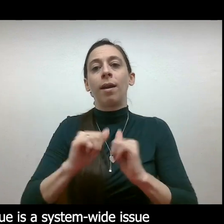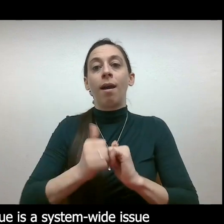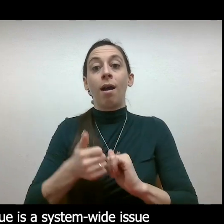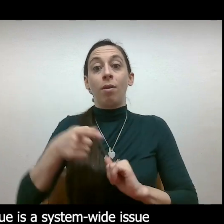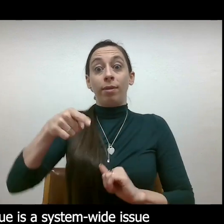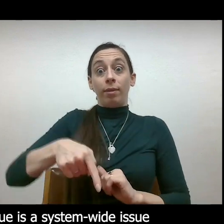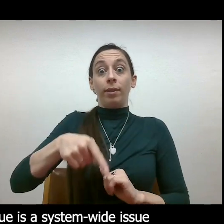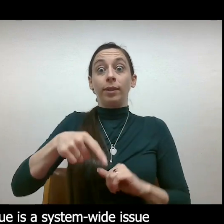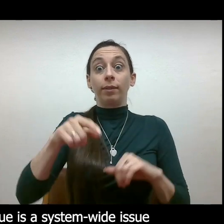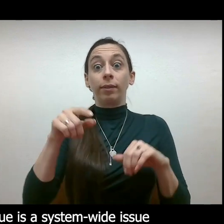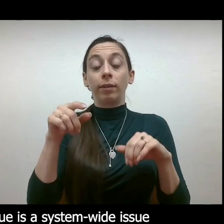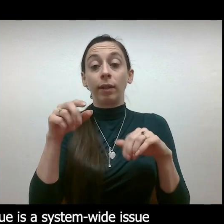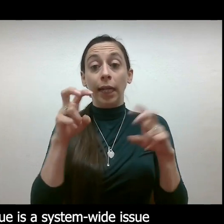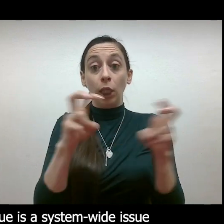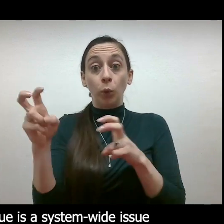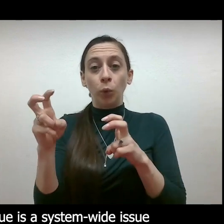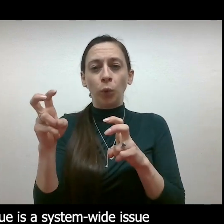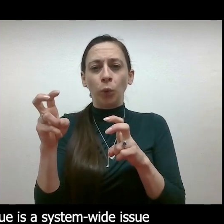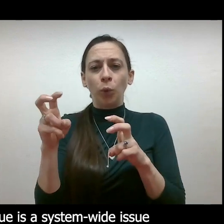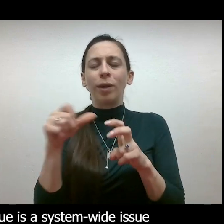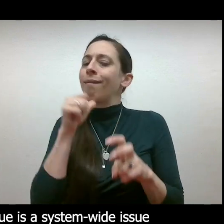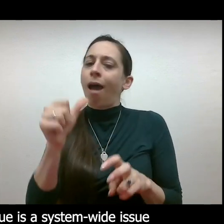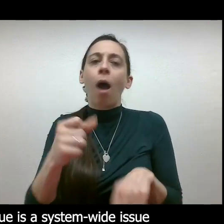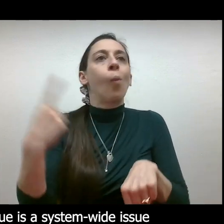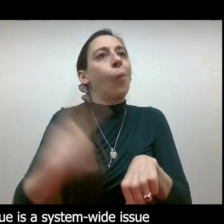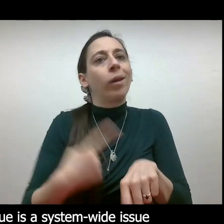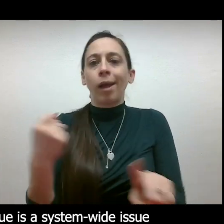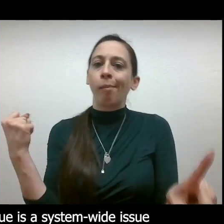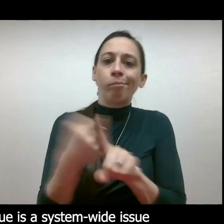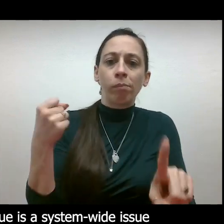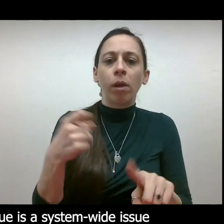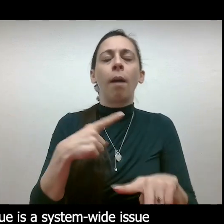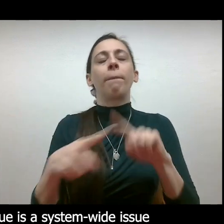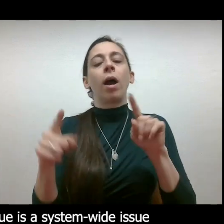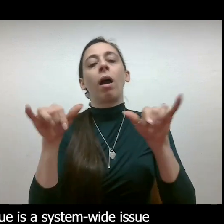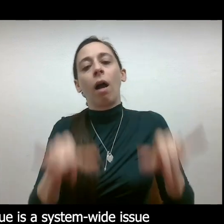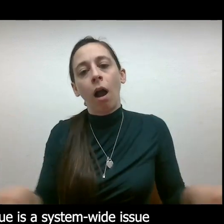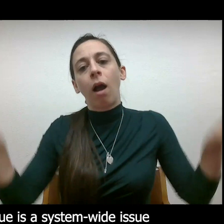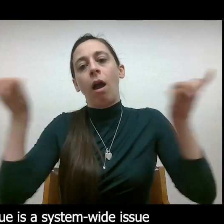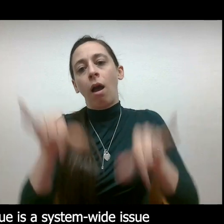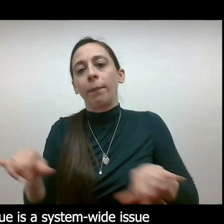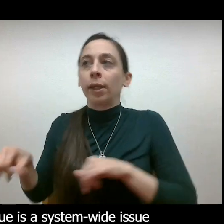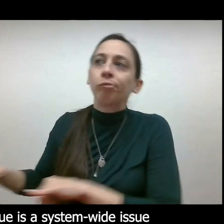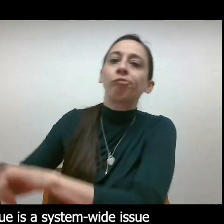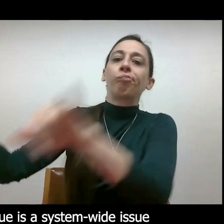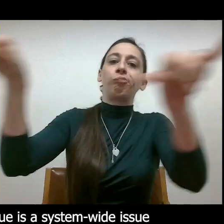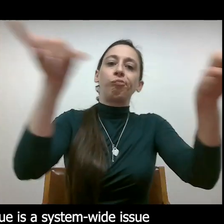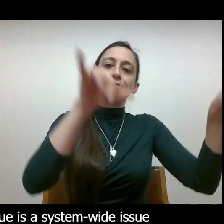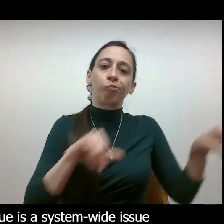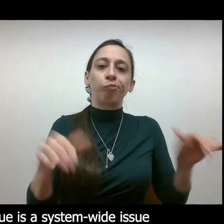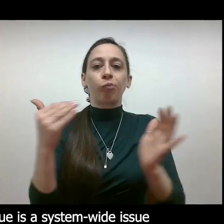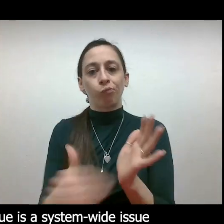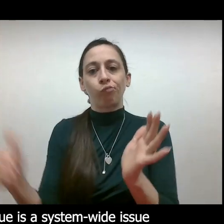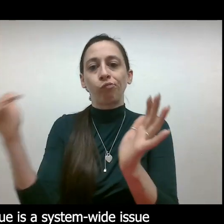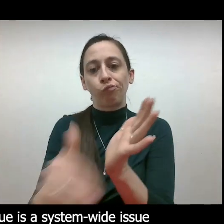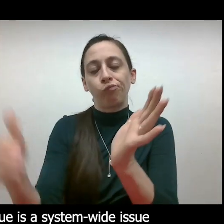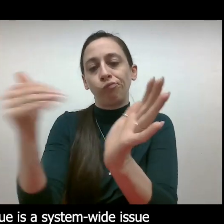It is so important to explain how this issue is a system-wide issue and not a one-off issue.